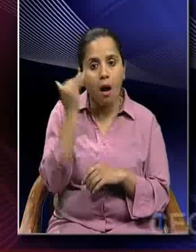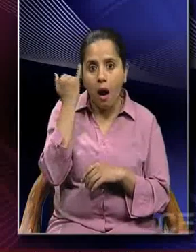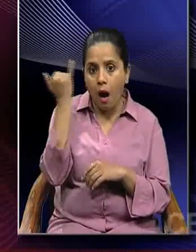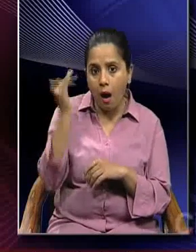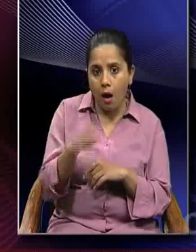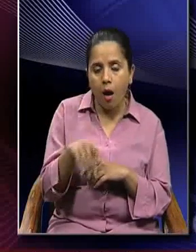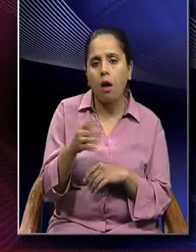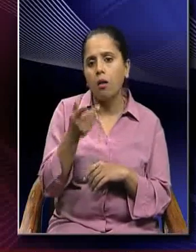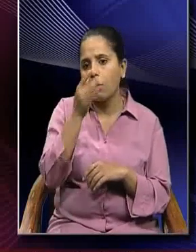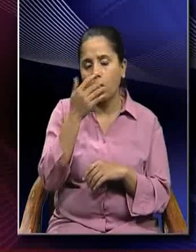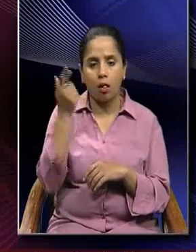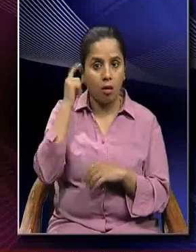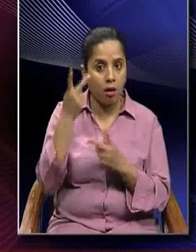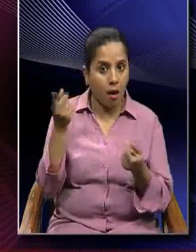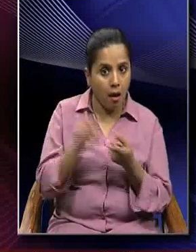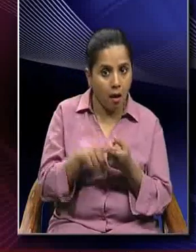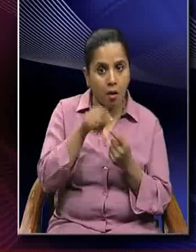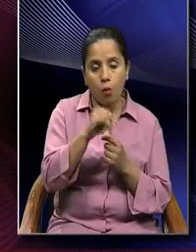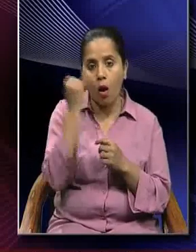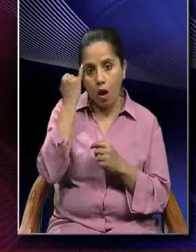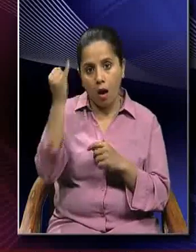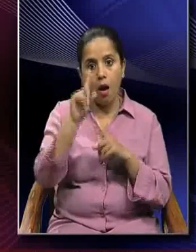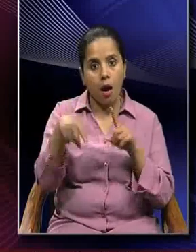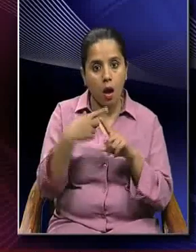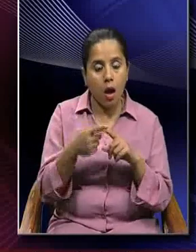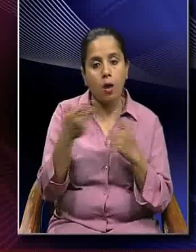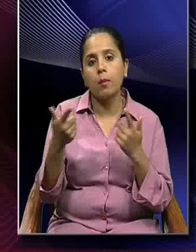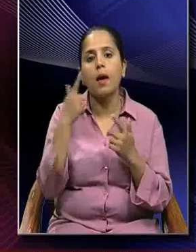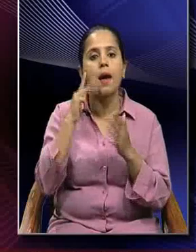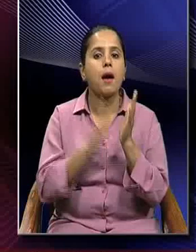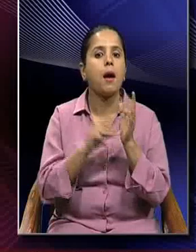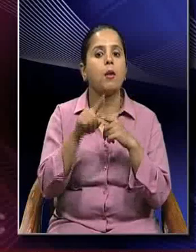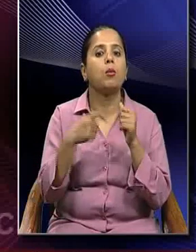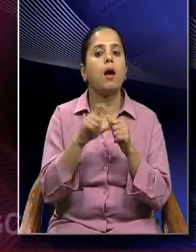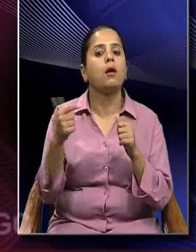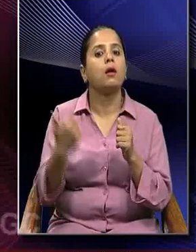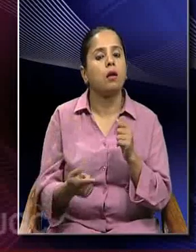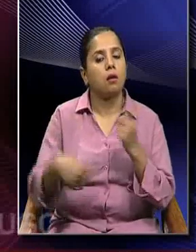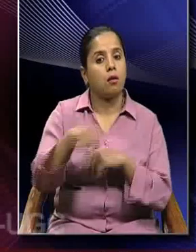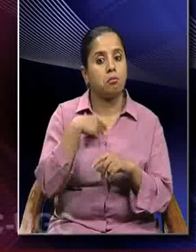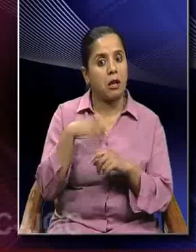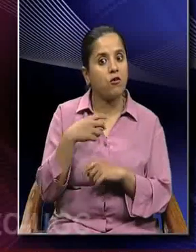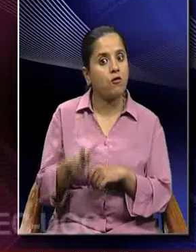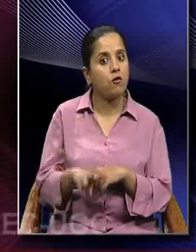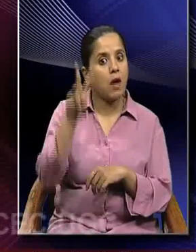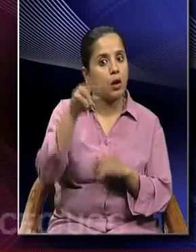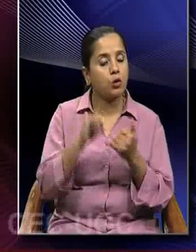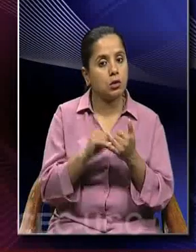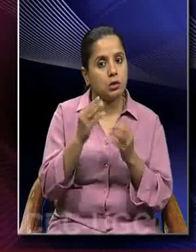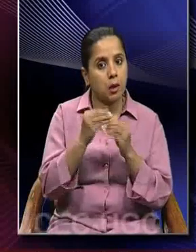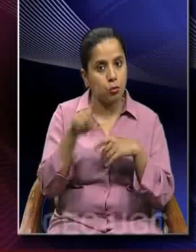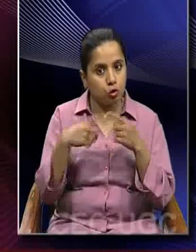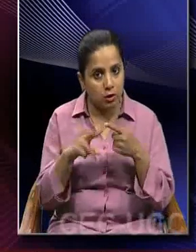false consciousness. It is based on the ideas about empirical conditions. So they believe that we should value subjectivity and common